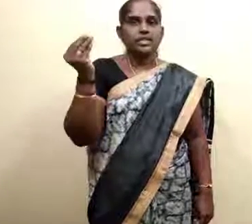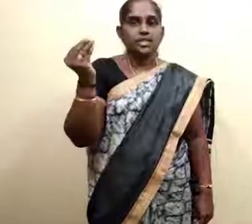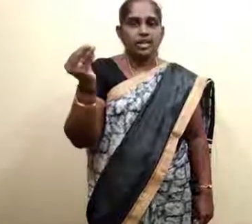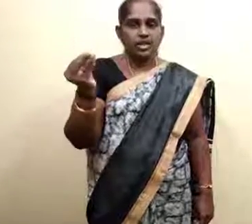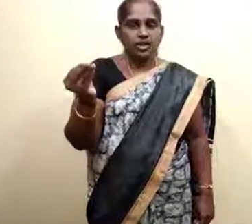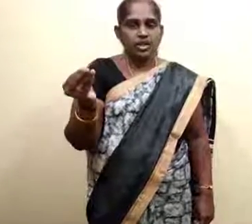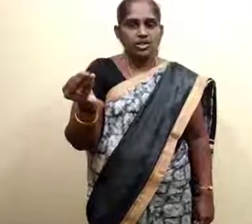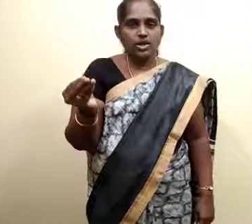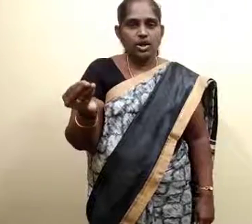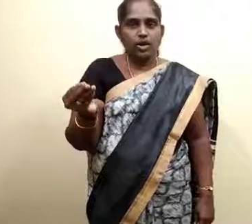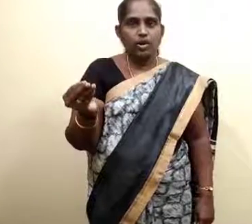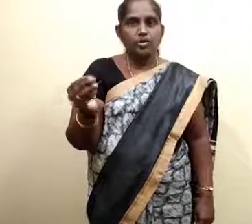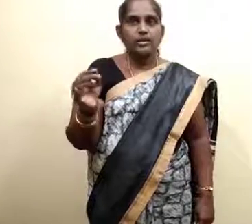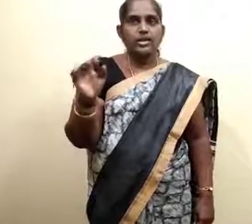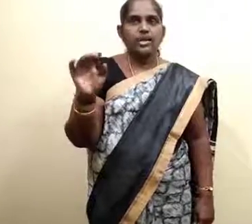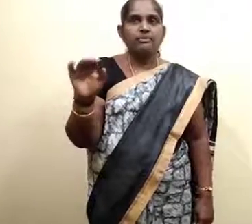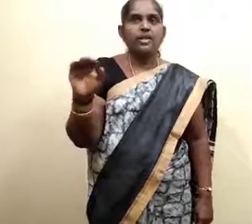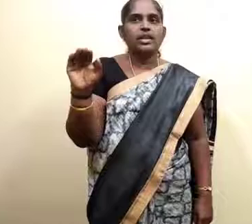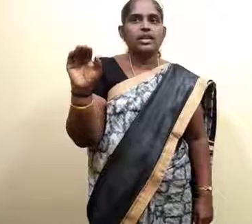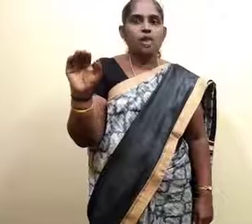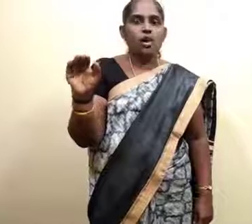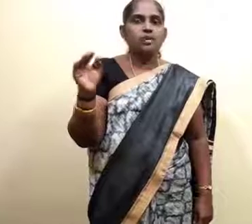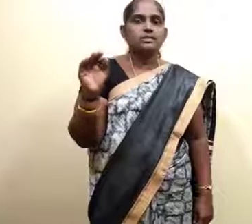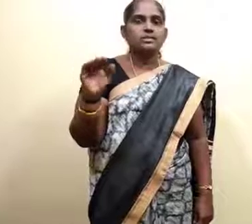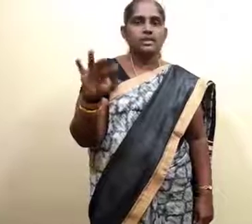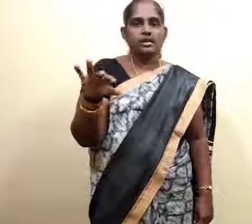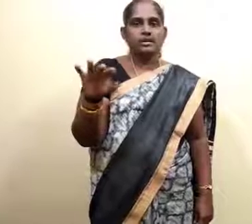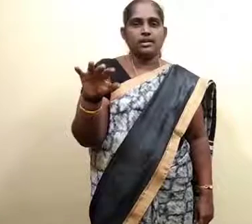British technology of refining cast iron